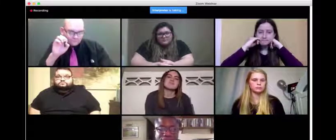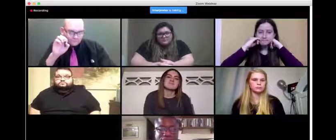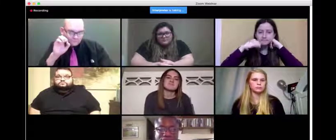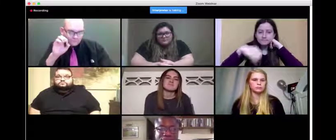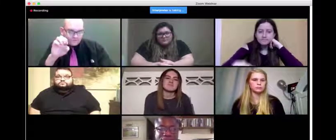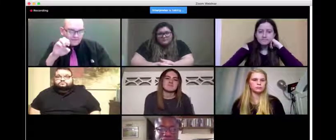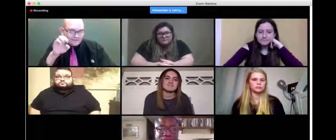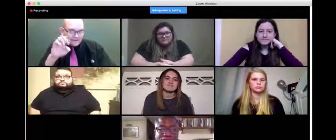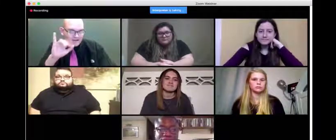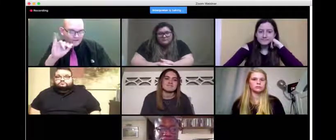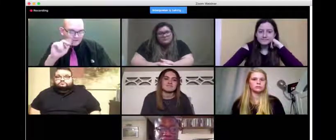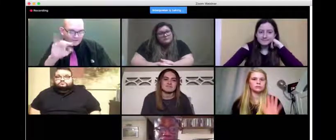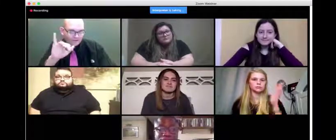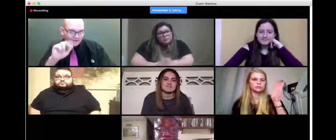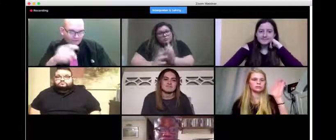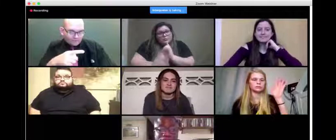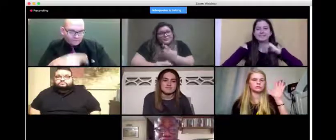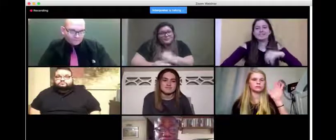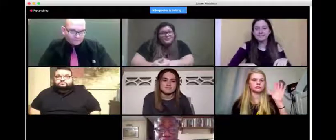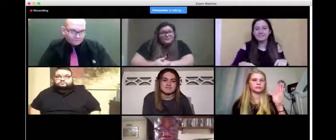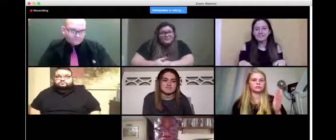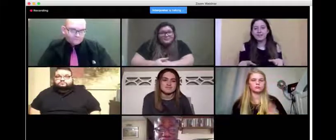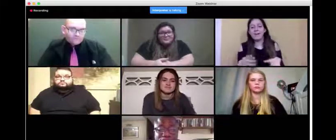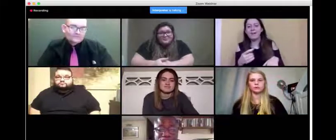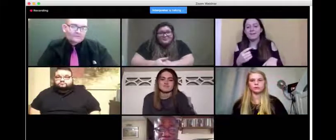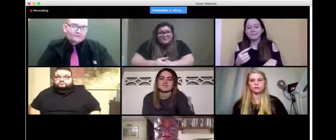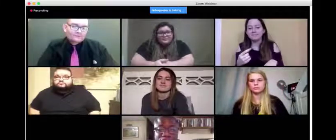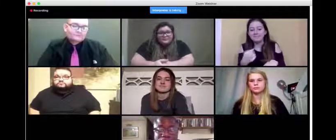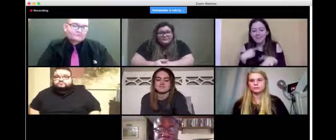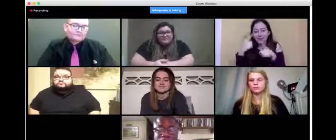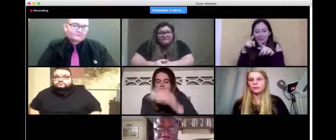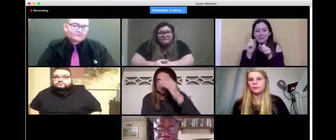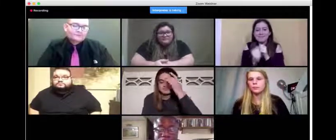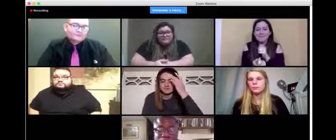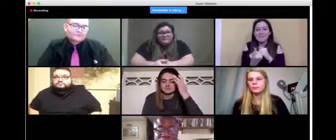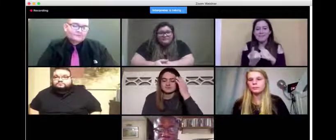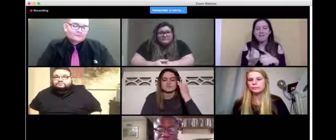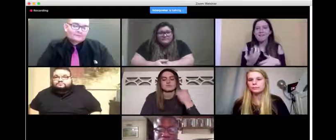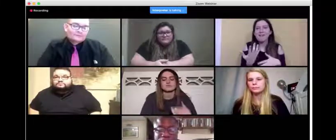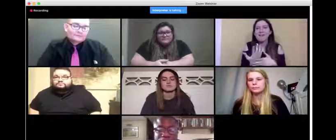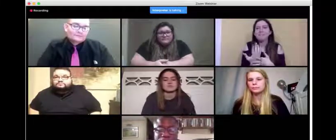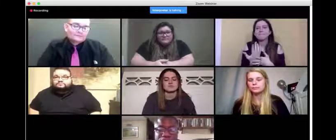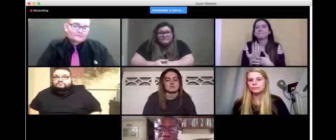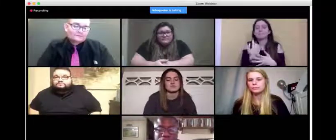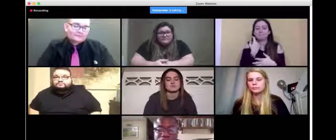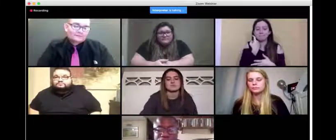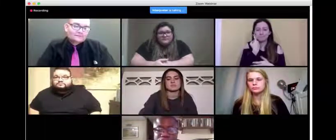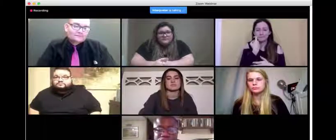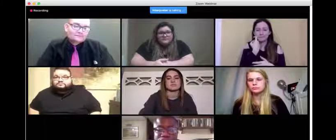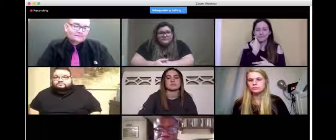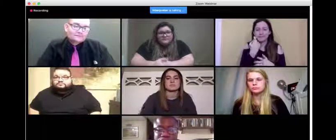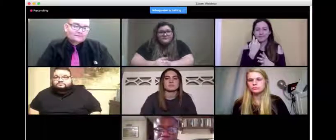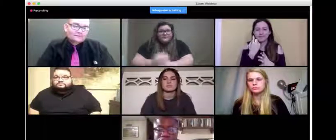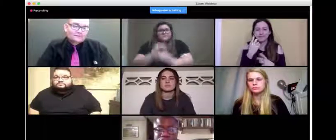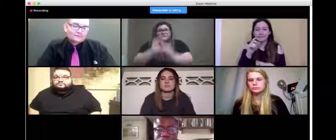I agree with everyone. Recently on TikTok, I posted about a